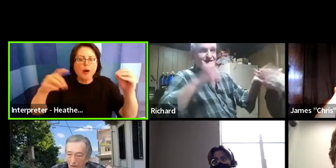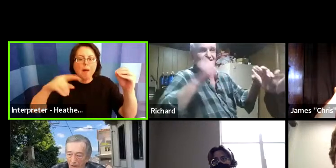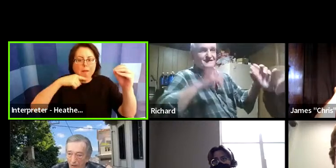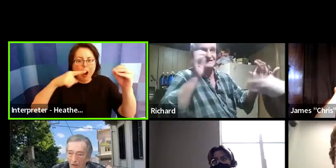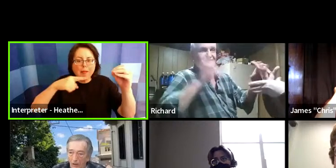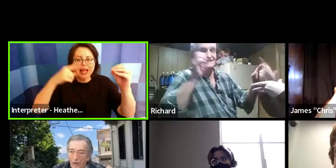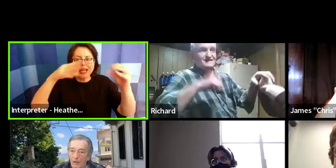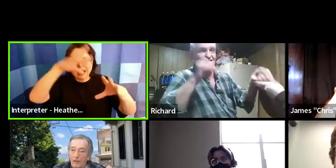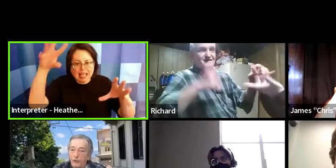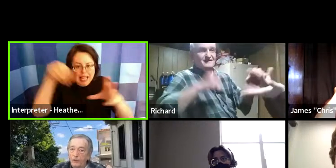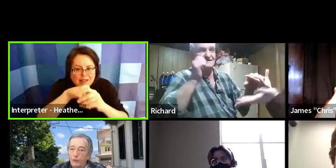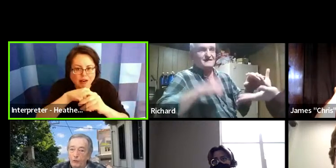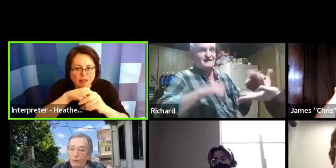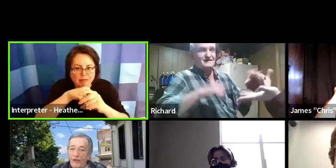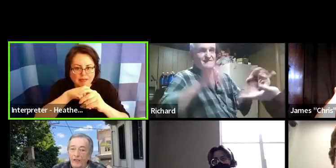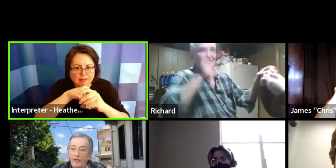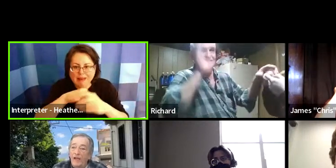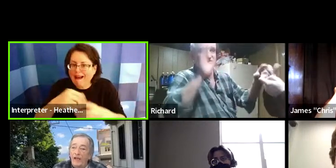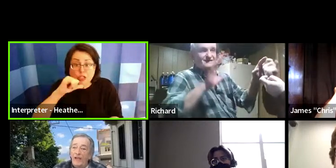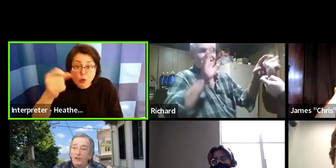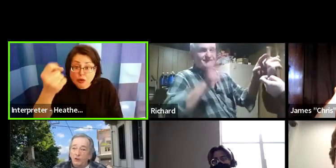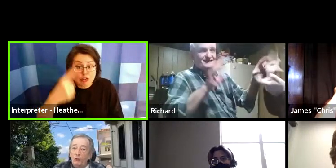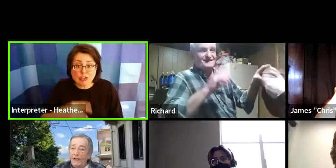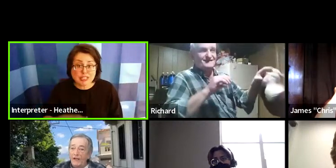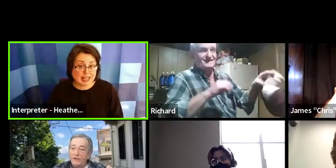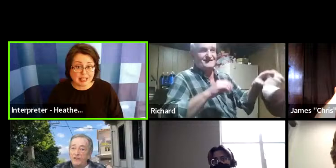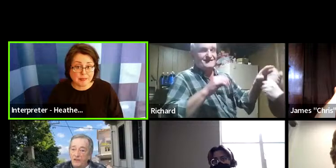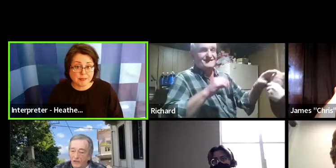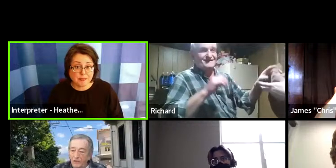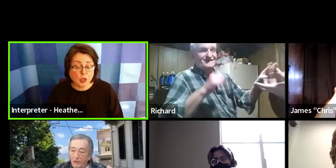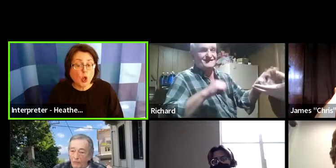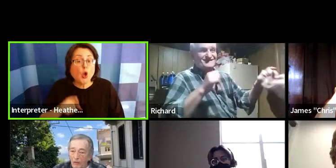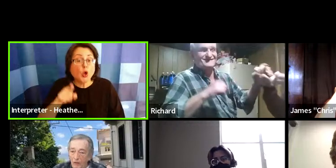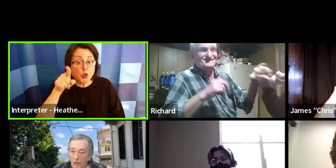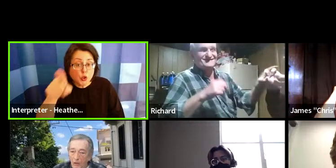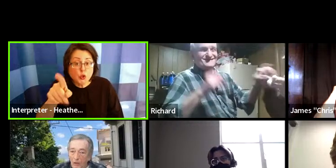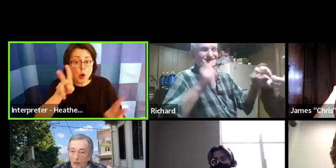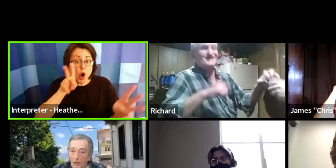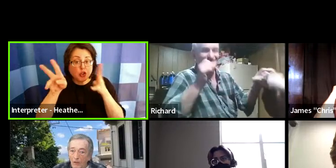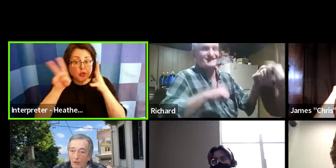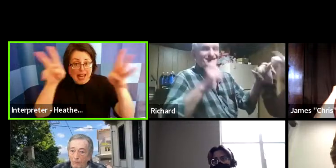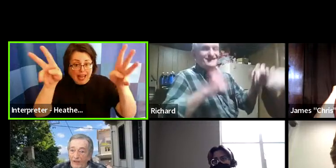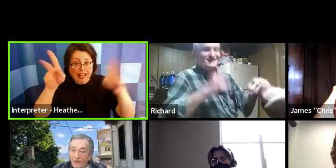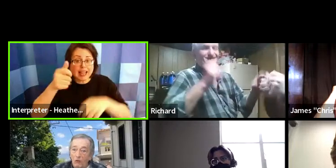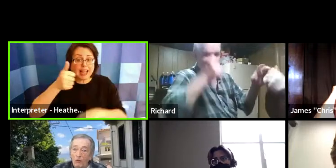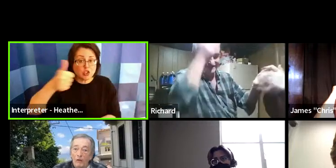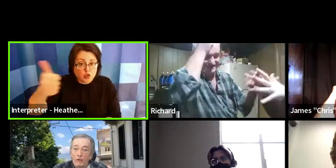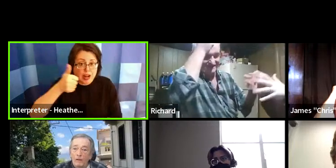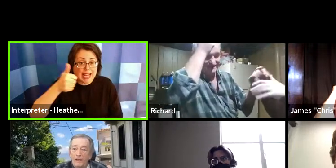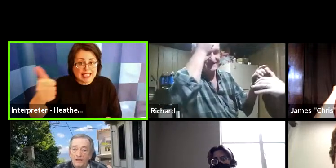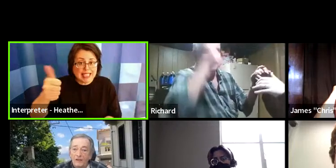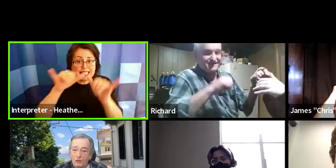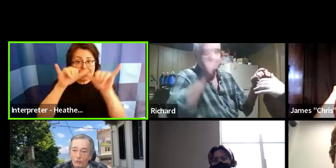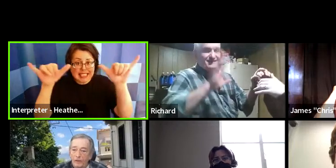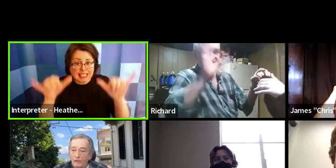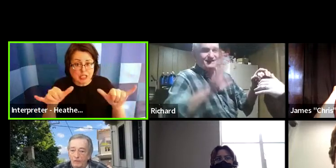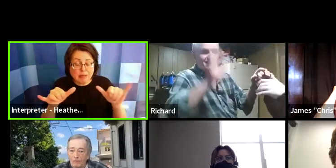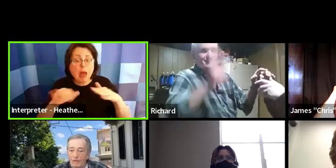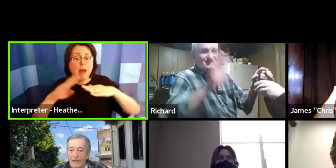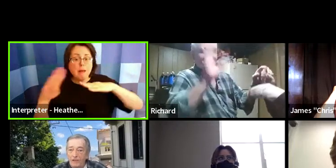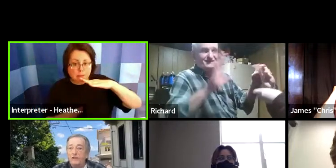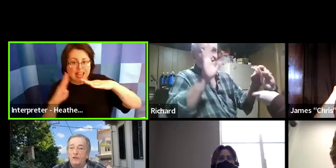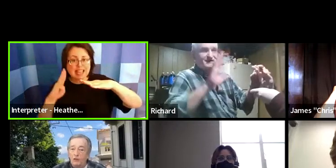it. You're creating a transit system based on